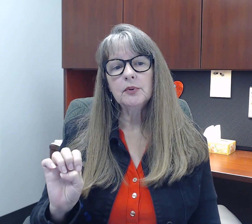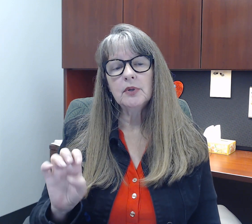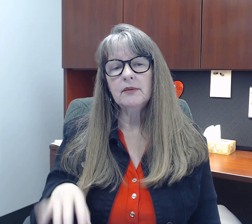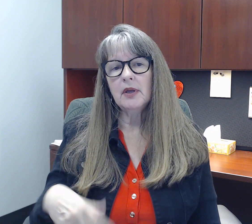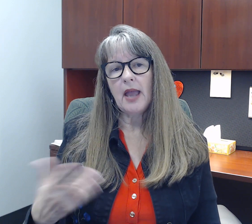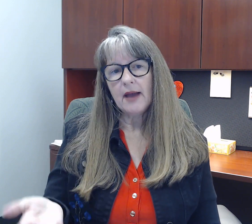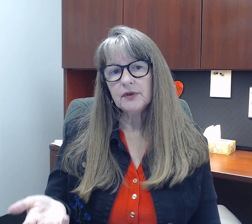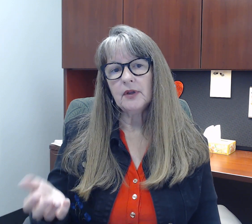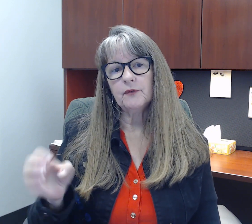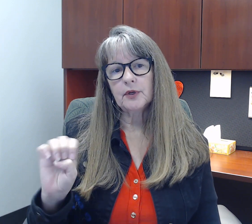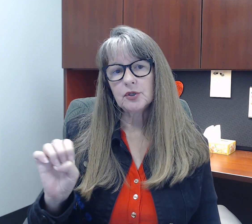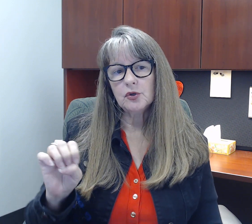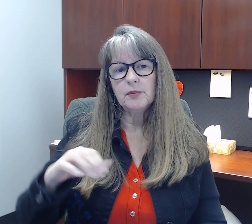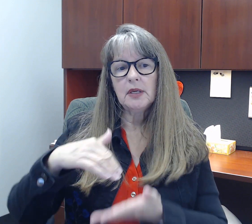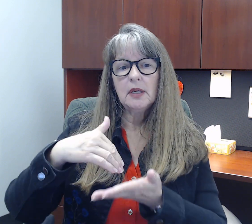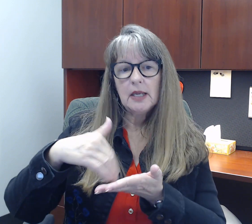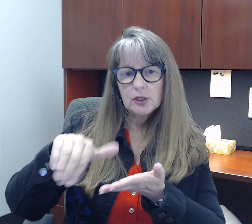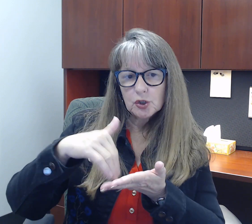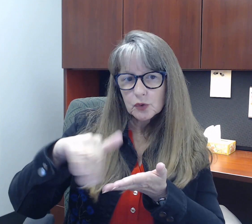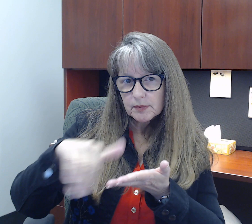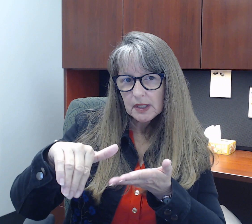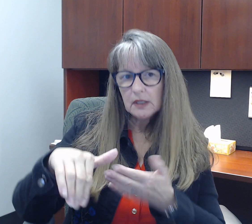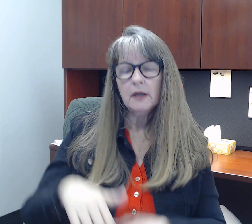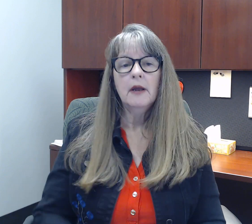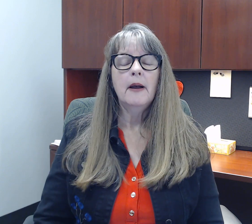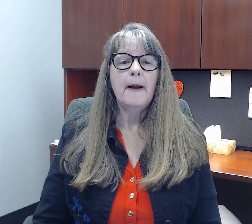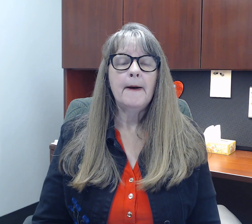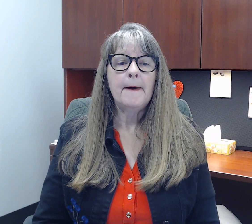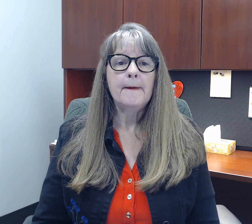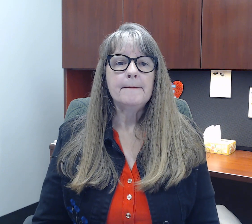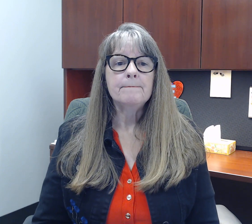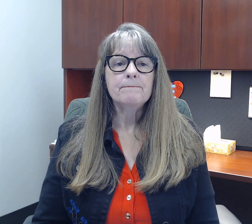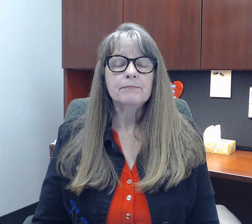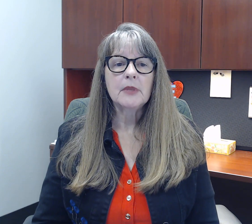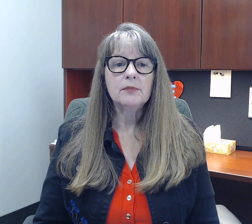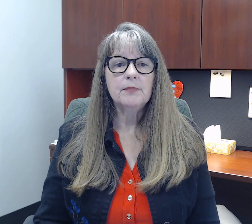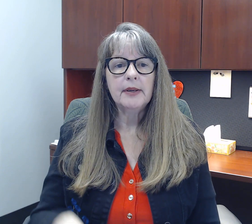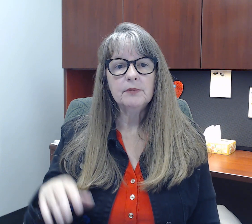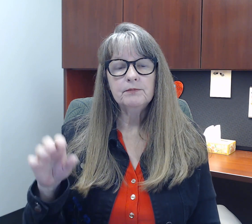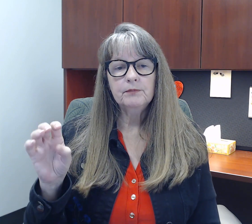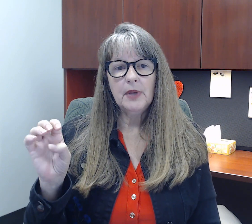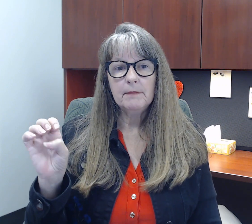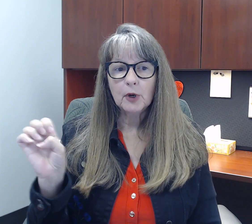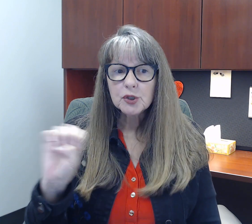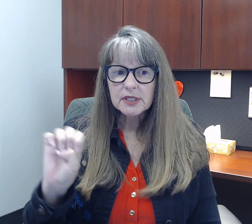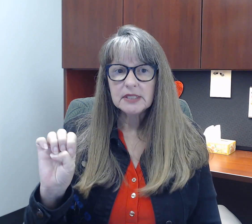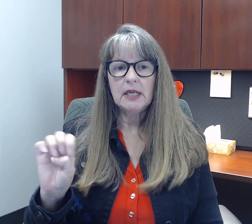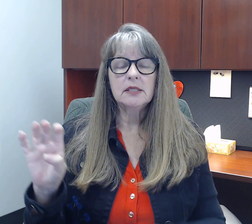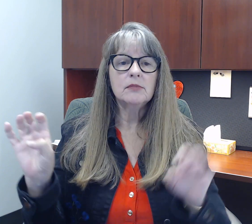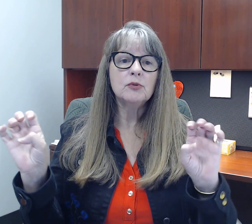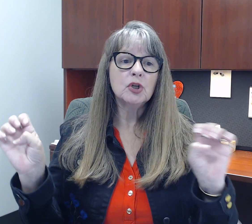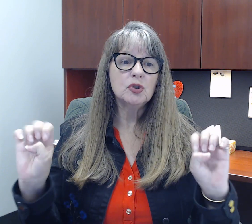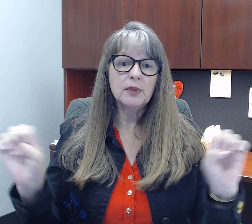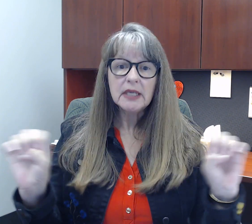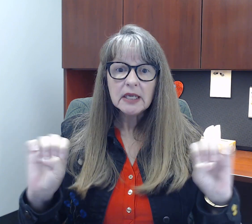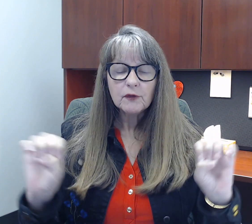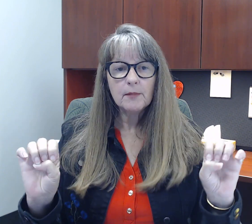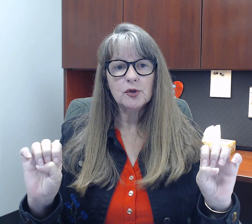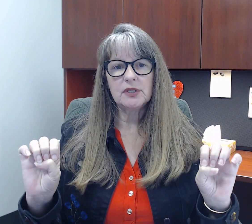have done that for excuse me, but Emergency. Sometimes you could do E for emergency because